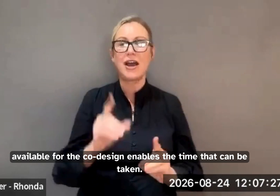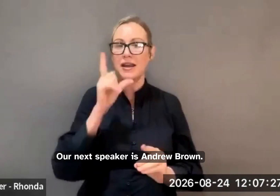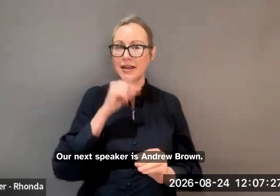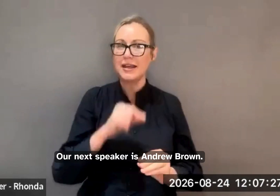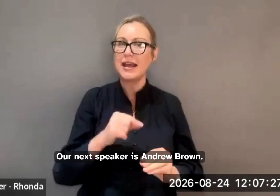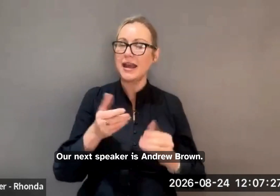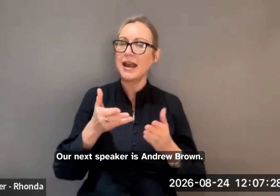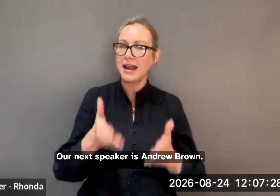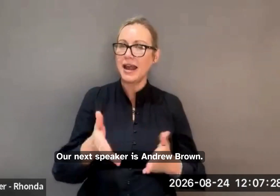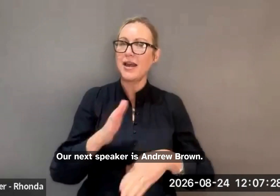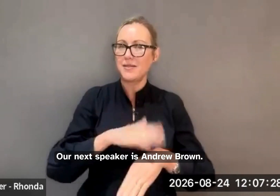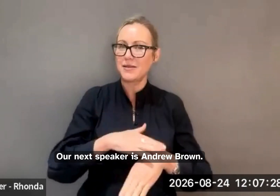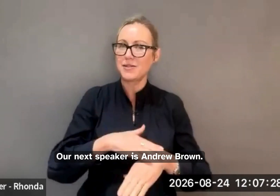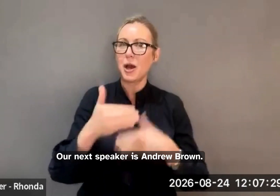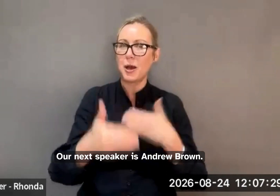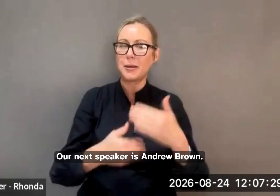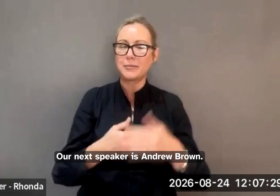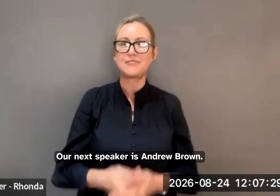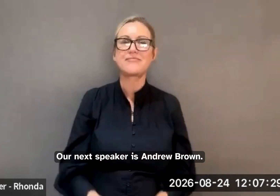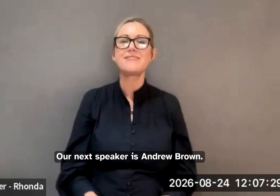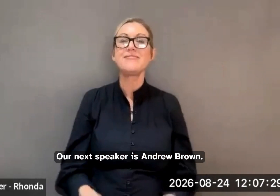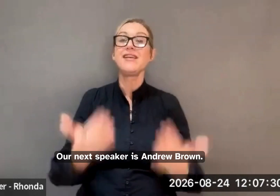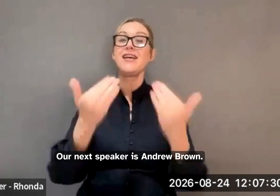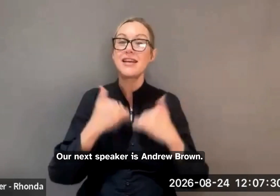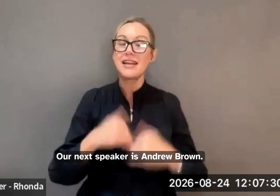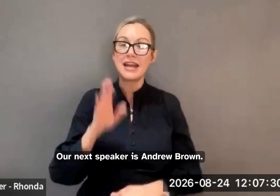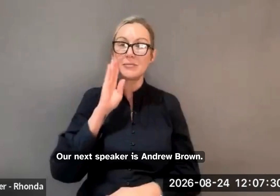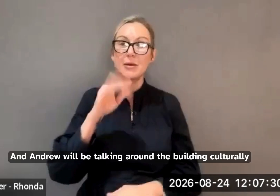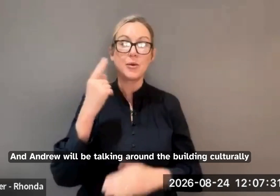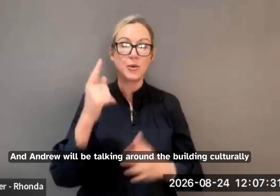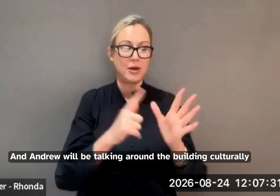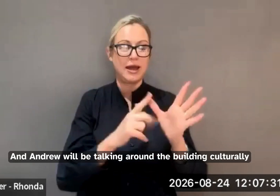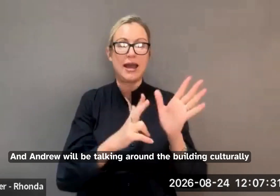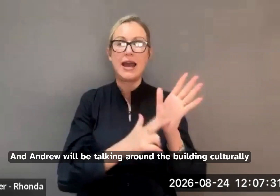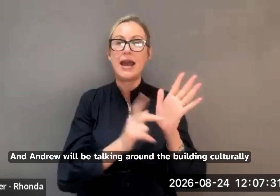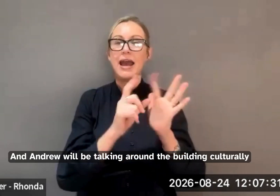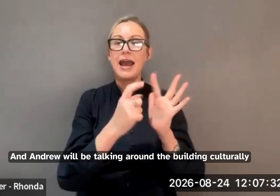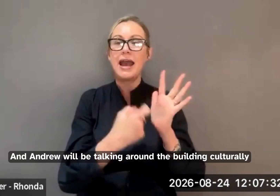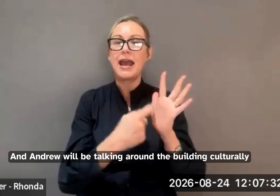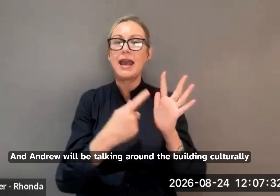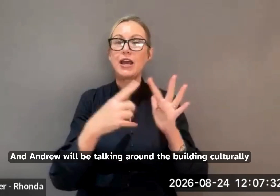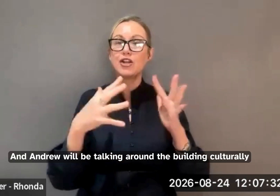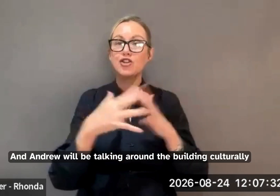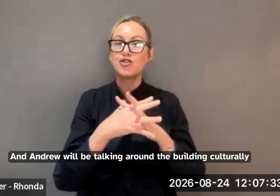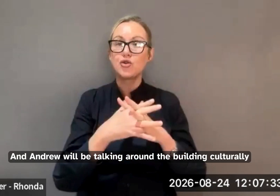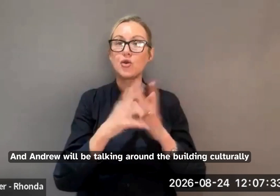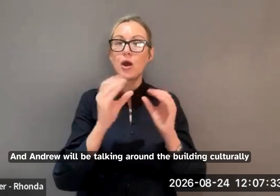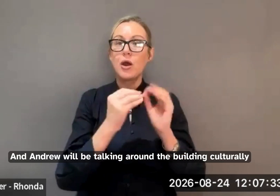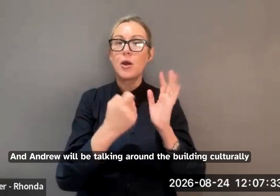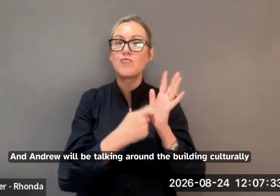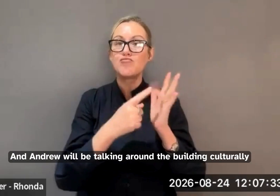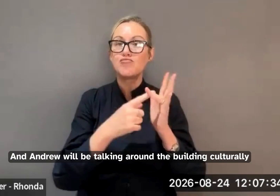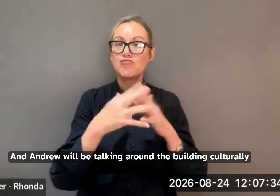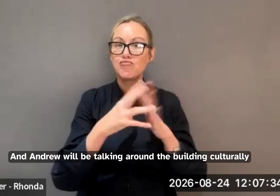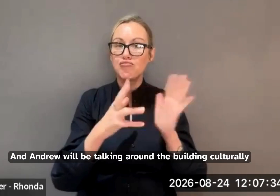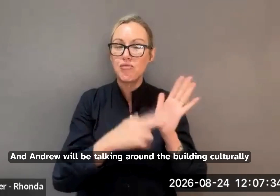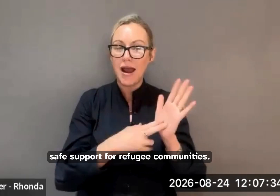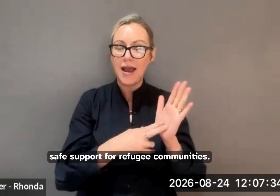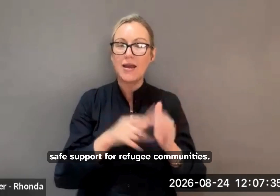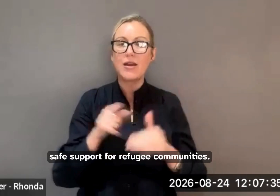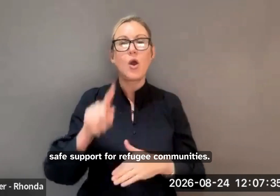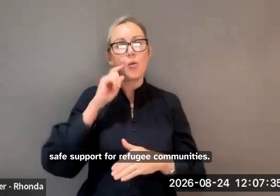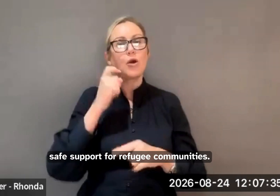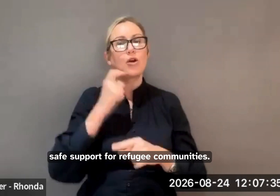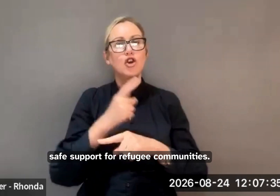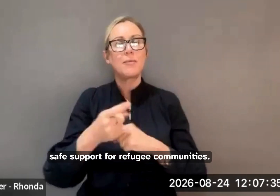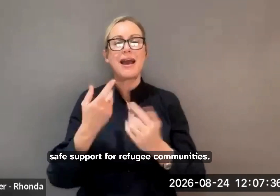taken. Our next speaker is Andrew Brown, and Andrew will be talking around the building